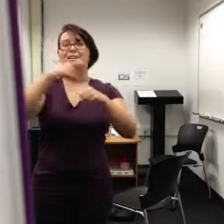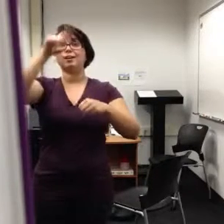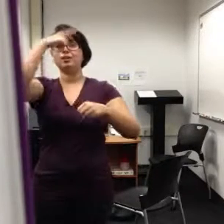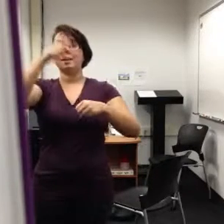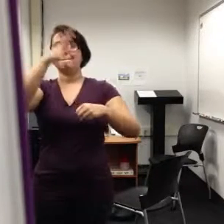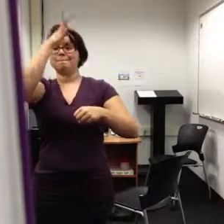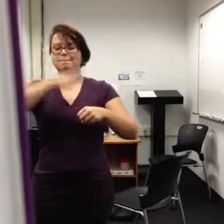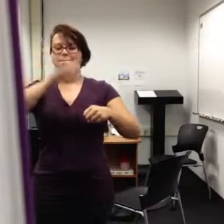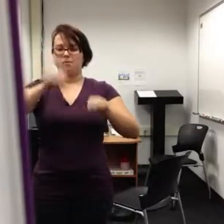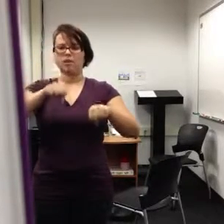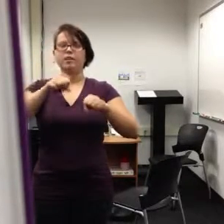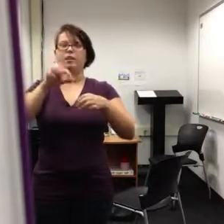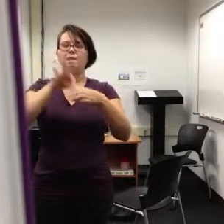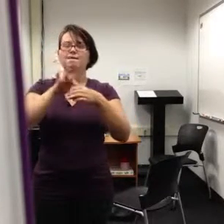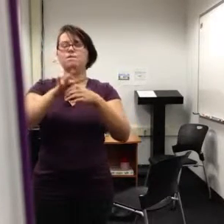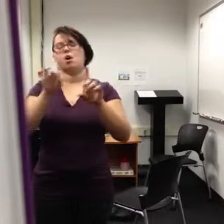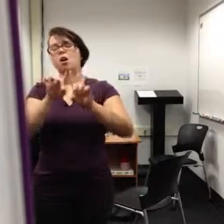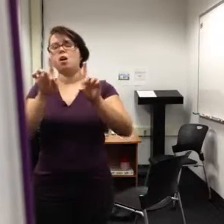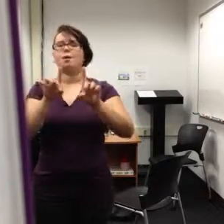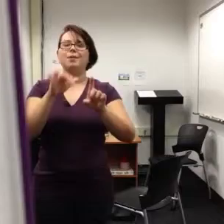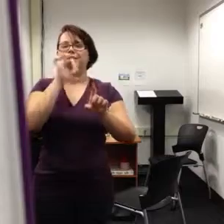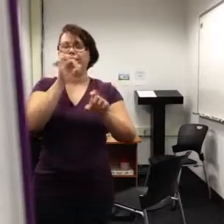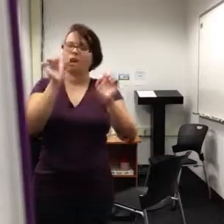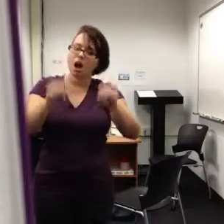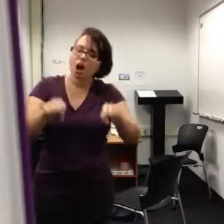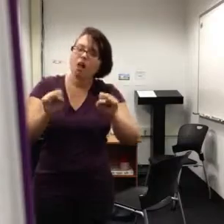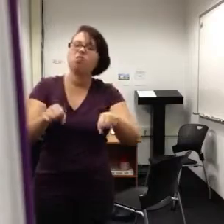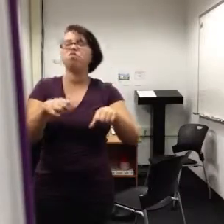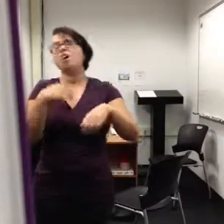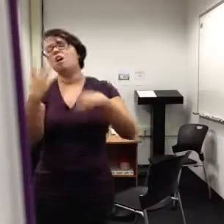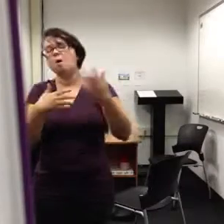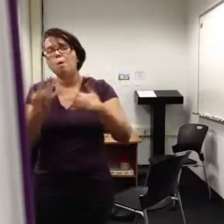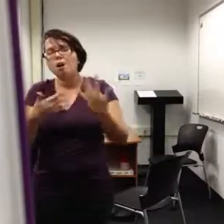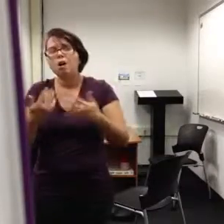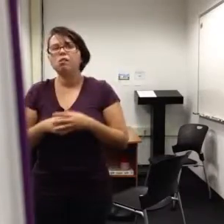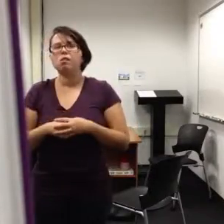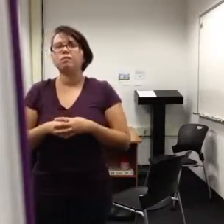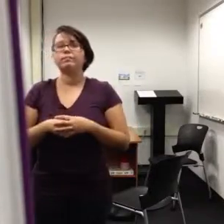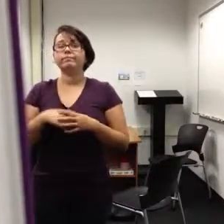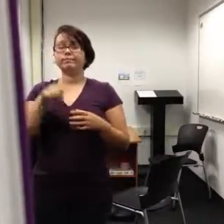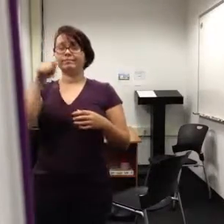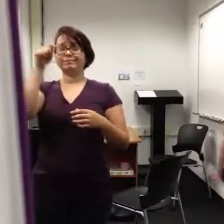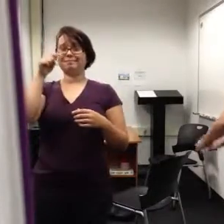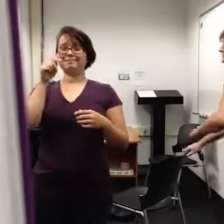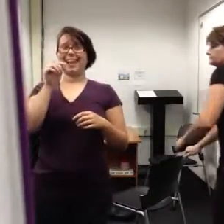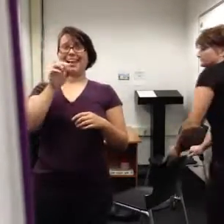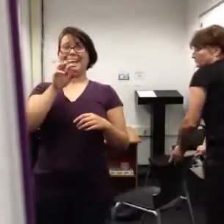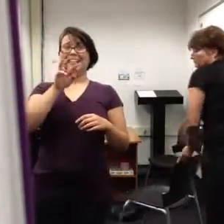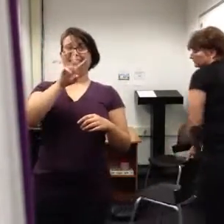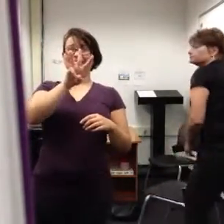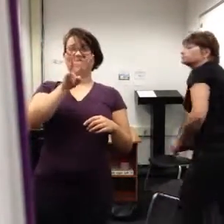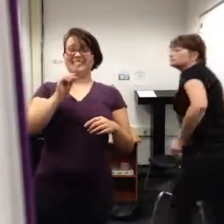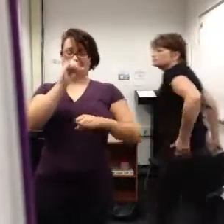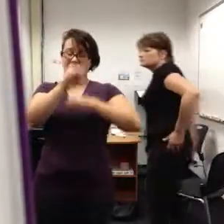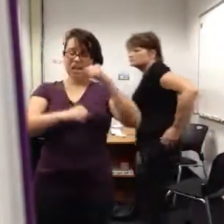were systematically denied it in a variety of ways. We won't go into it this time. It took another 60 years to get women